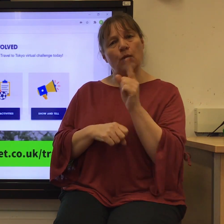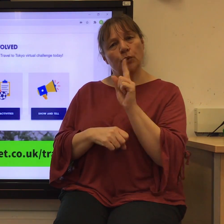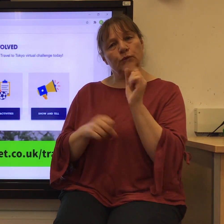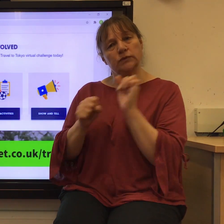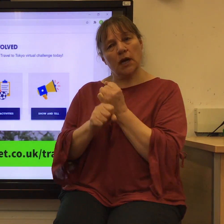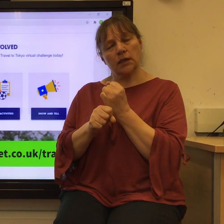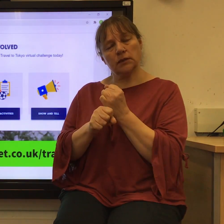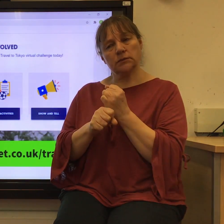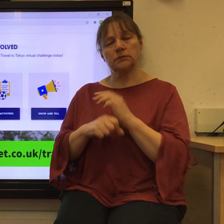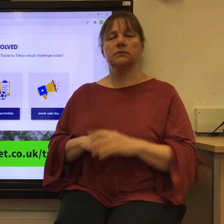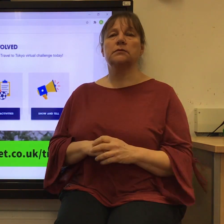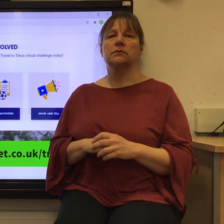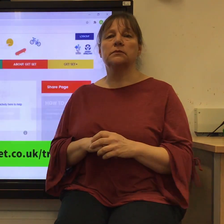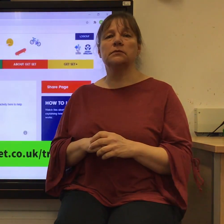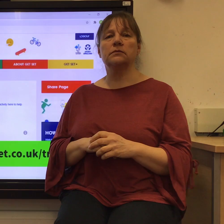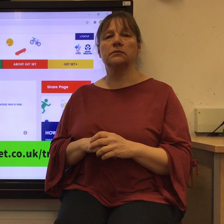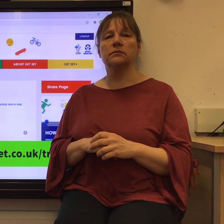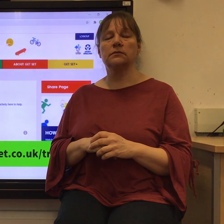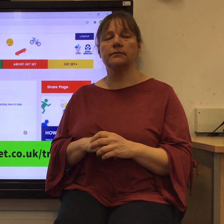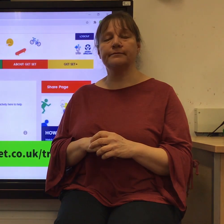activity,